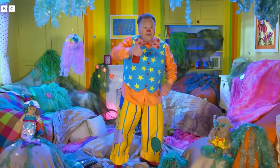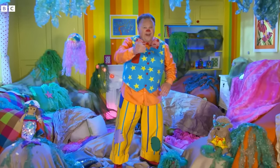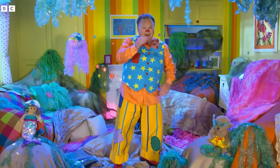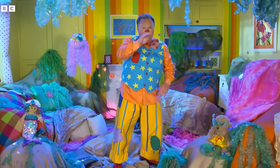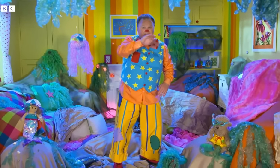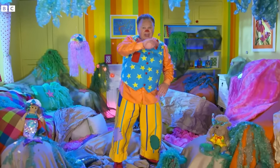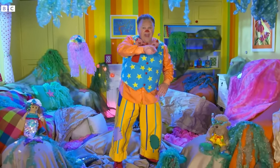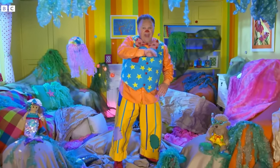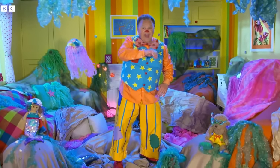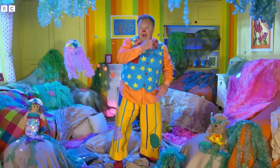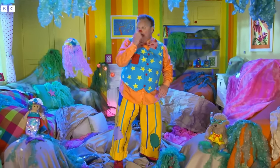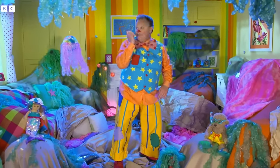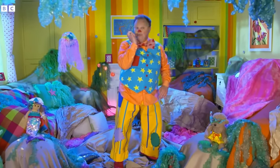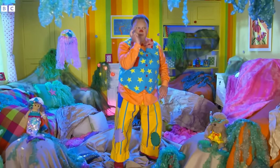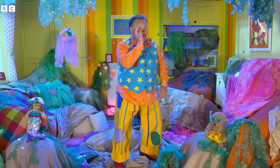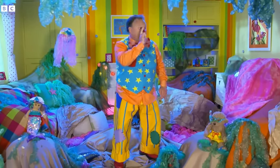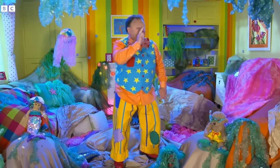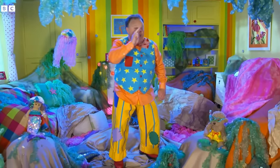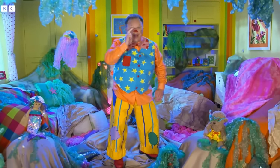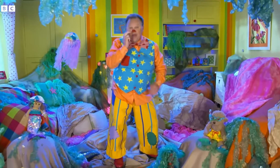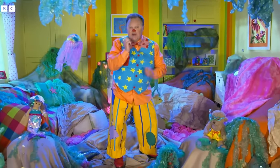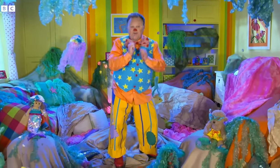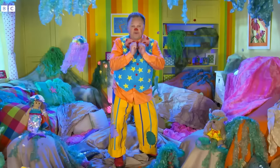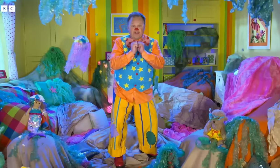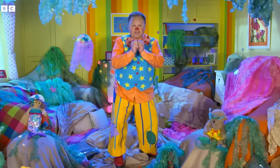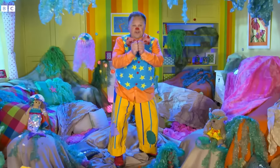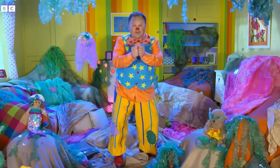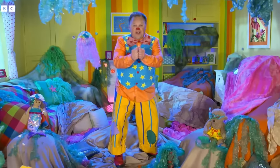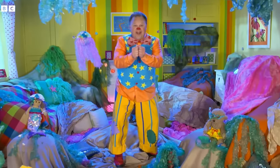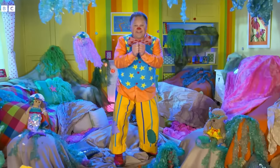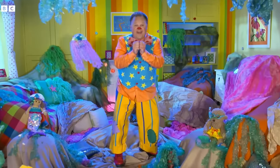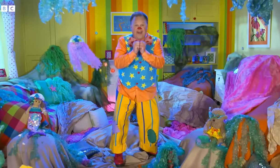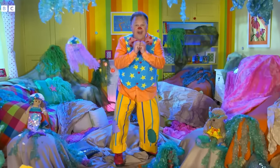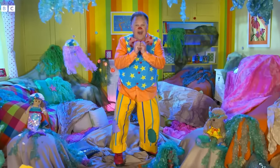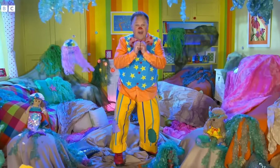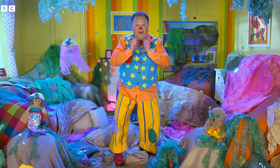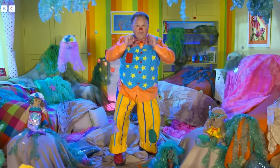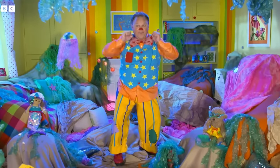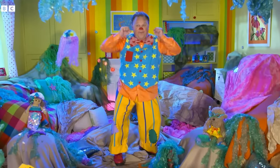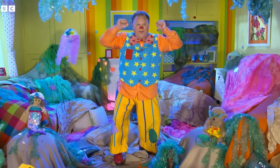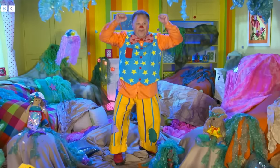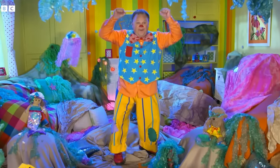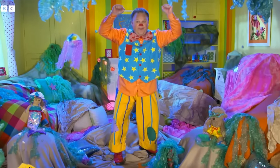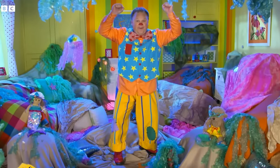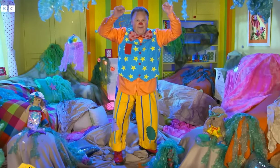water. I'm looking for treasure.